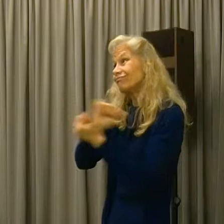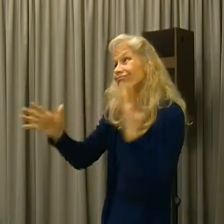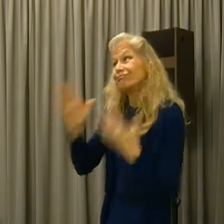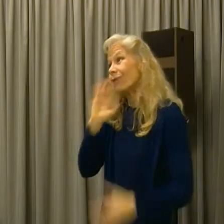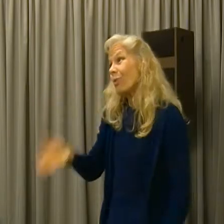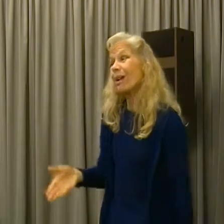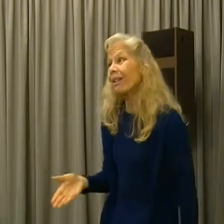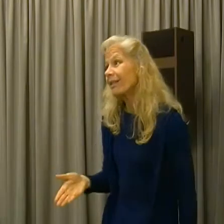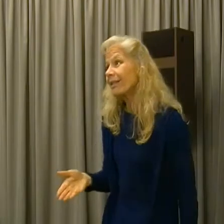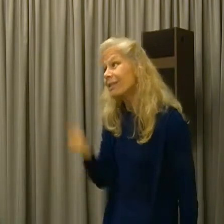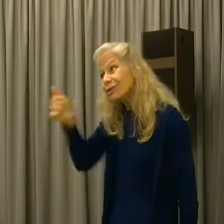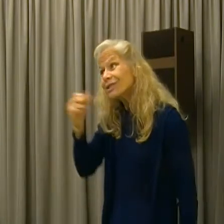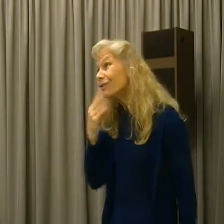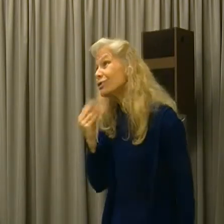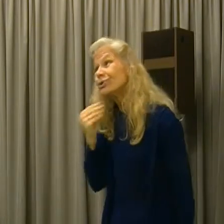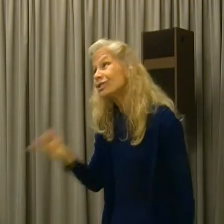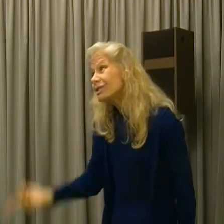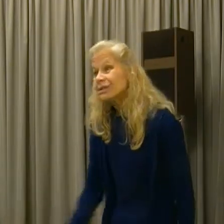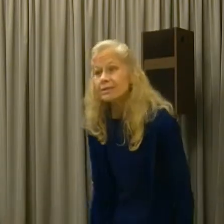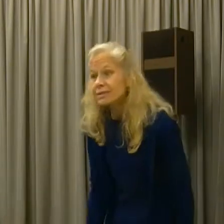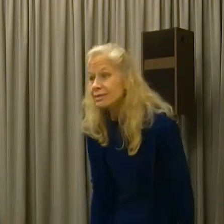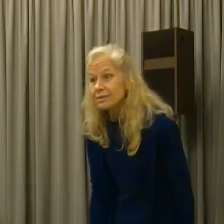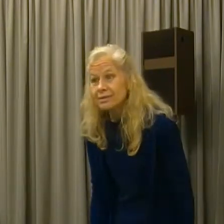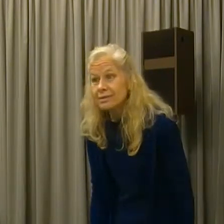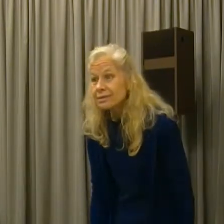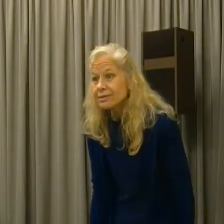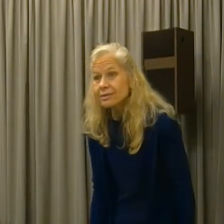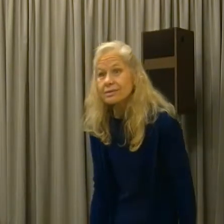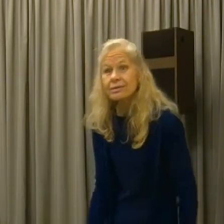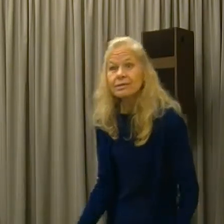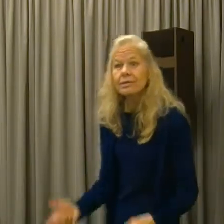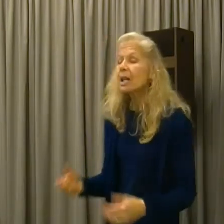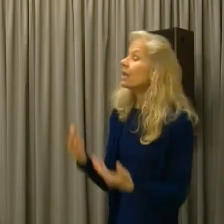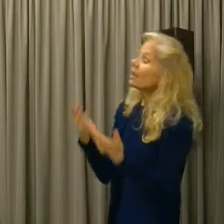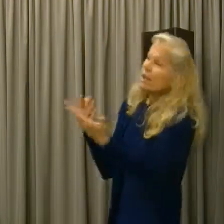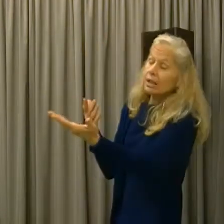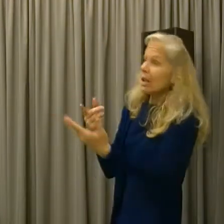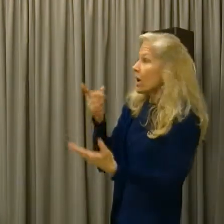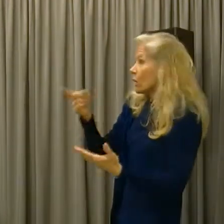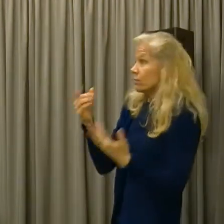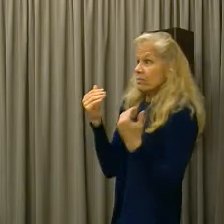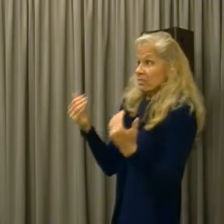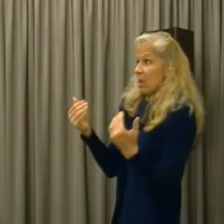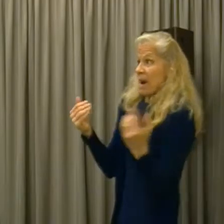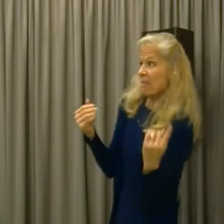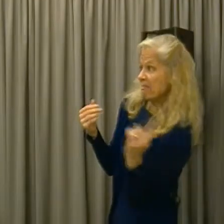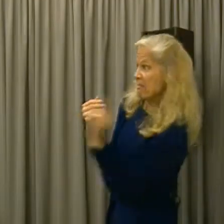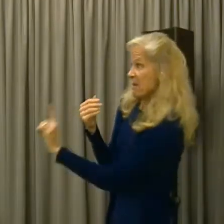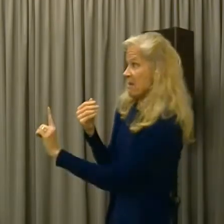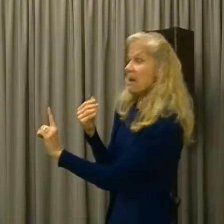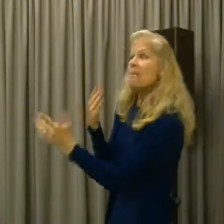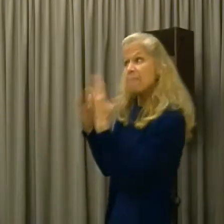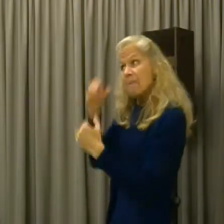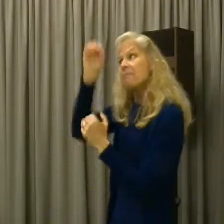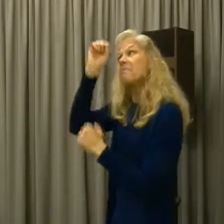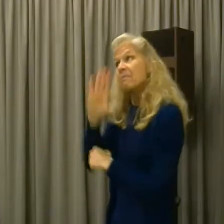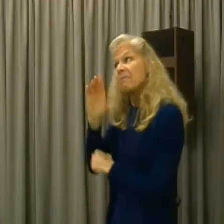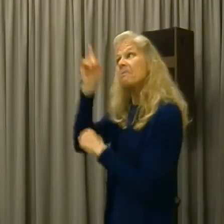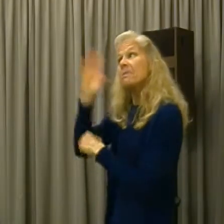Esther, you're a Jew. You can go, and maybe God will use you to save all his people. But don't think this, well, I'm in the